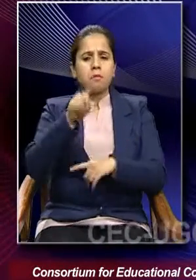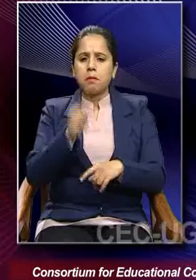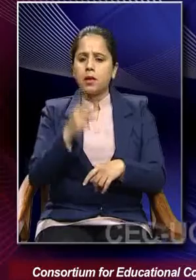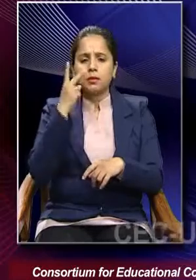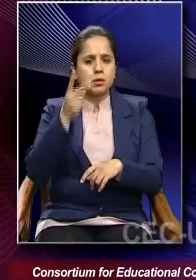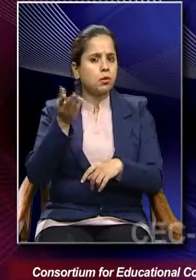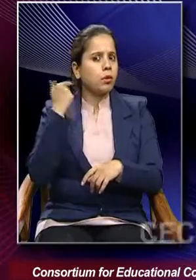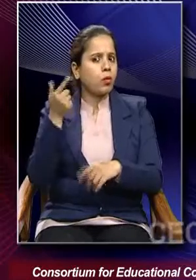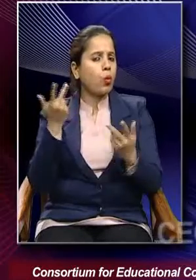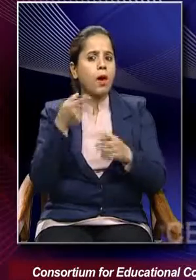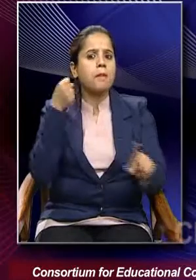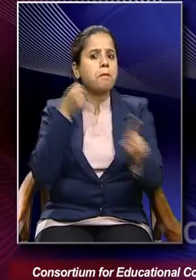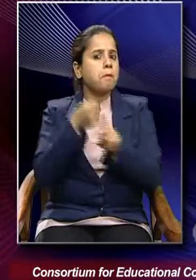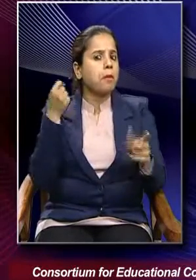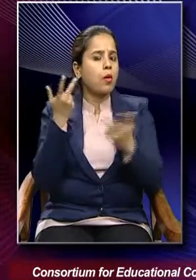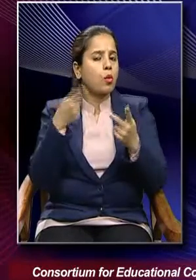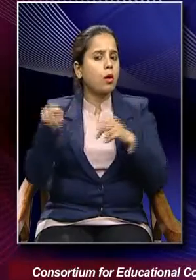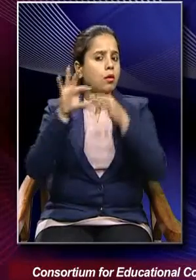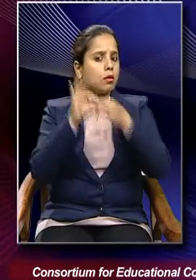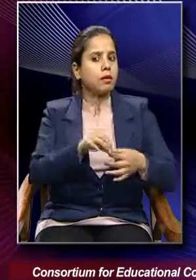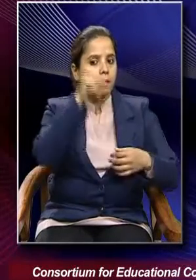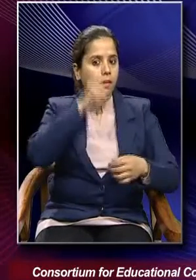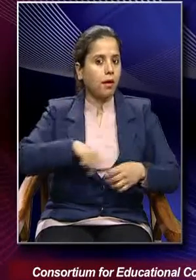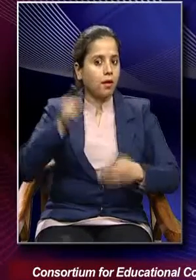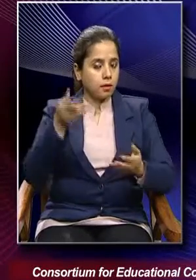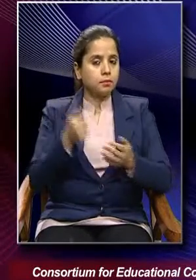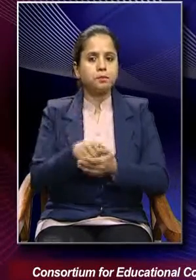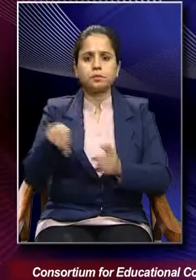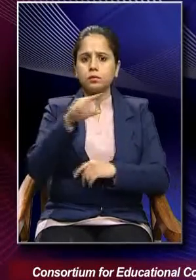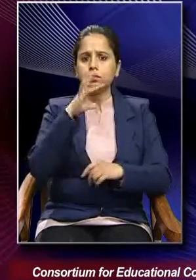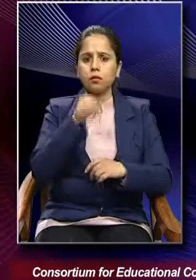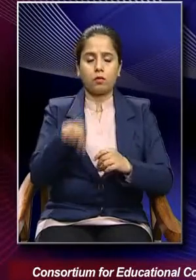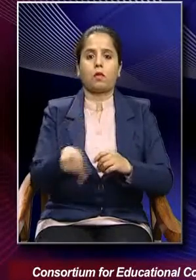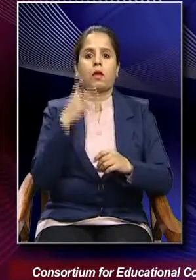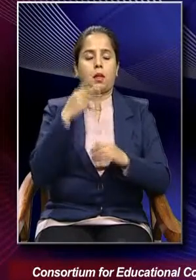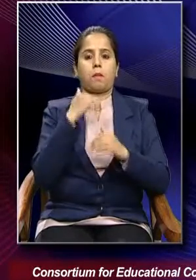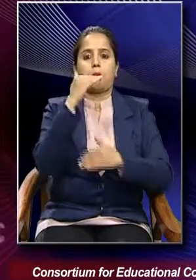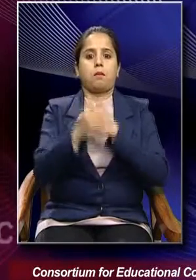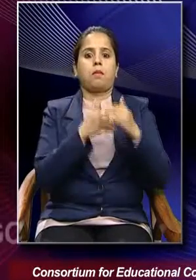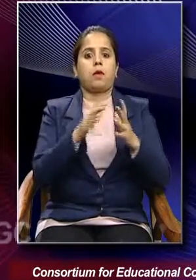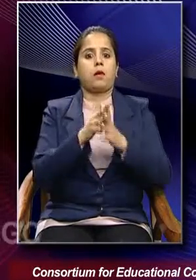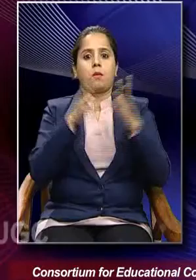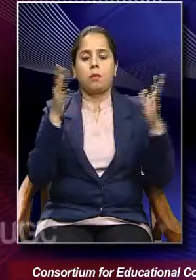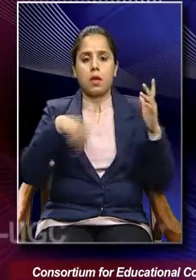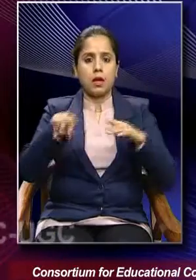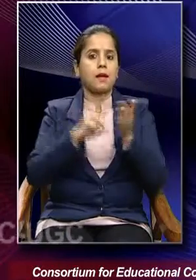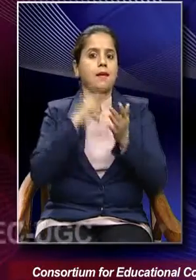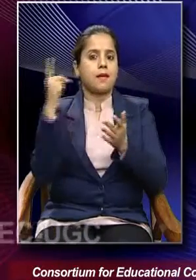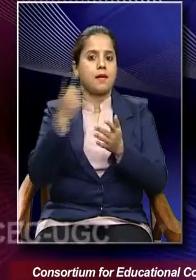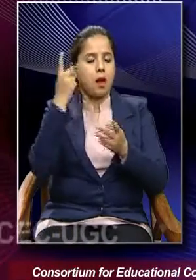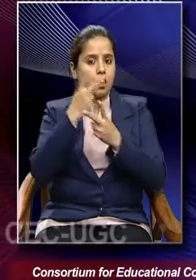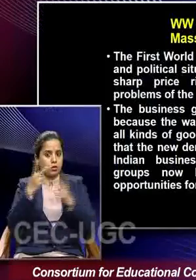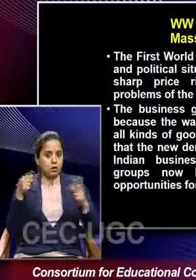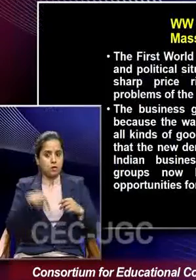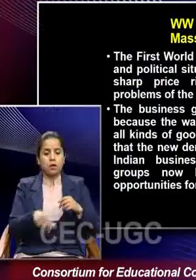what was its impact on India. There was rise of mass nationalists. The